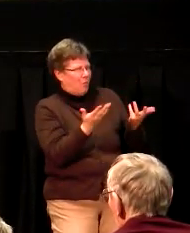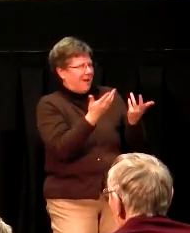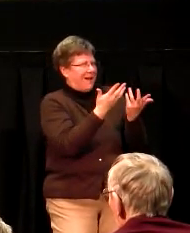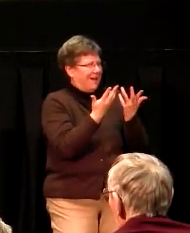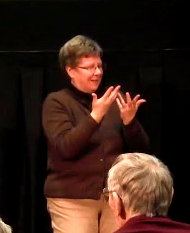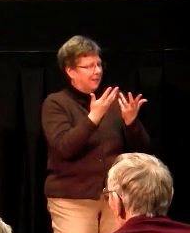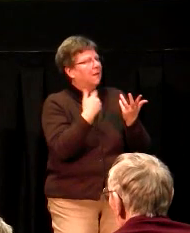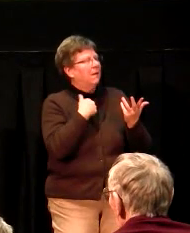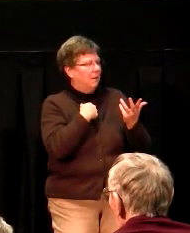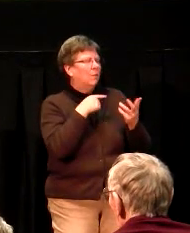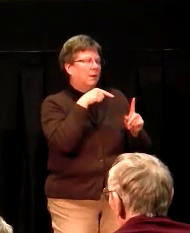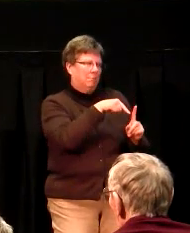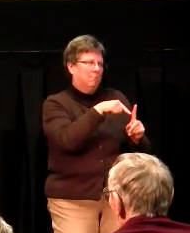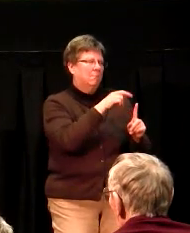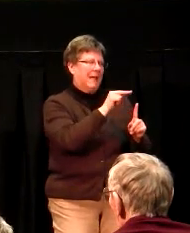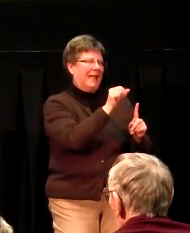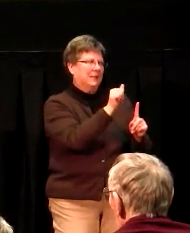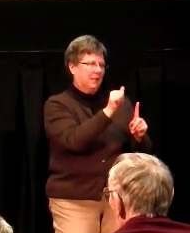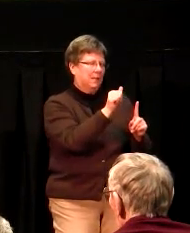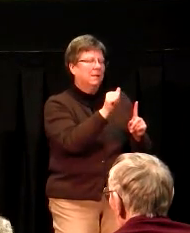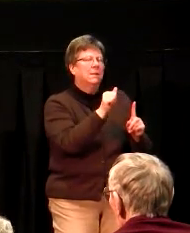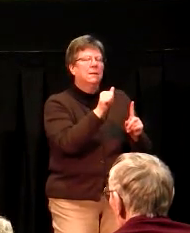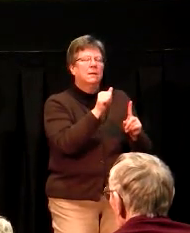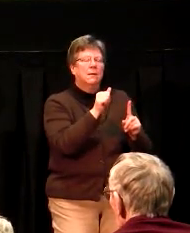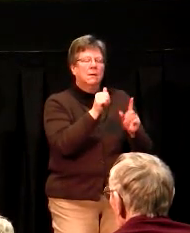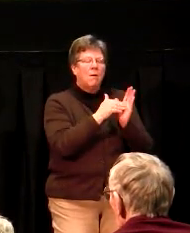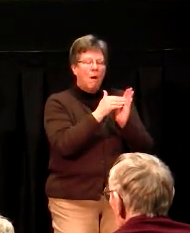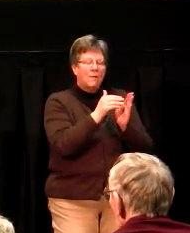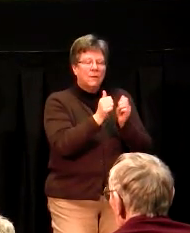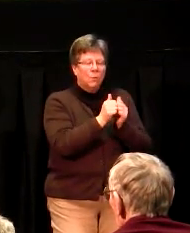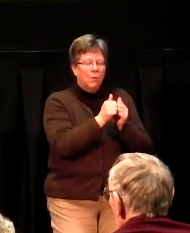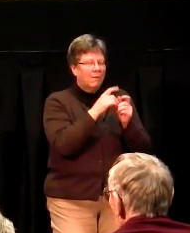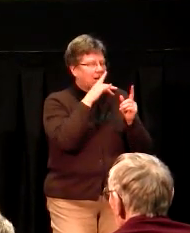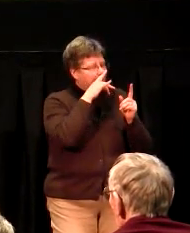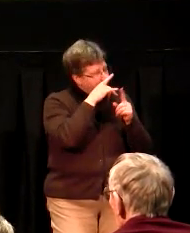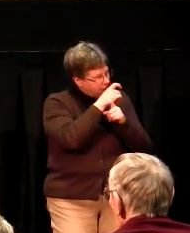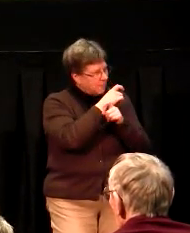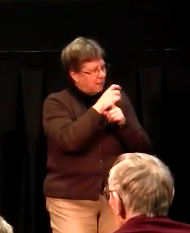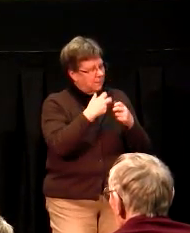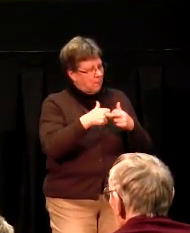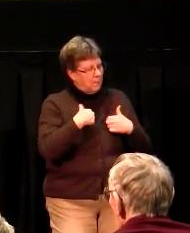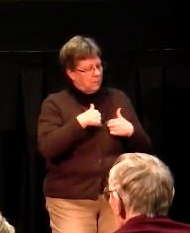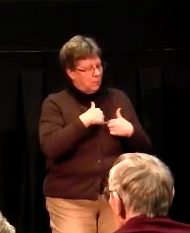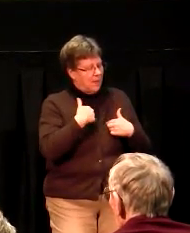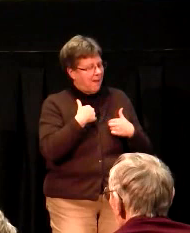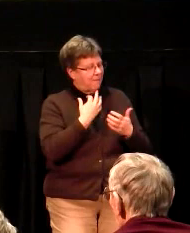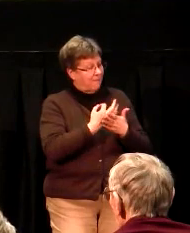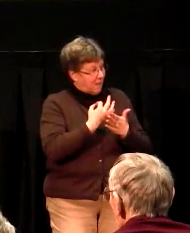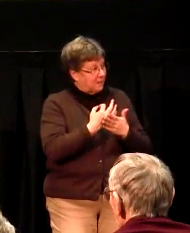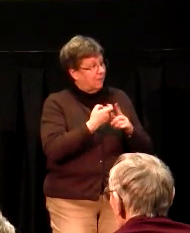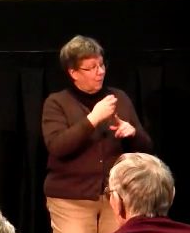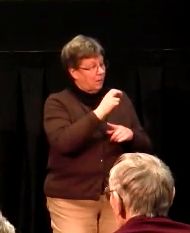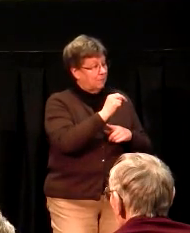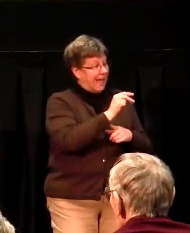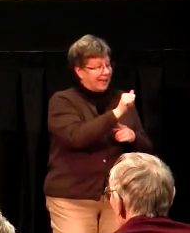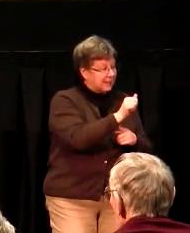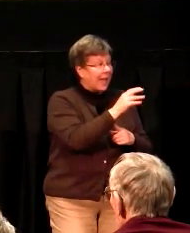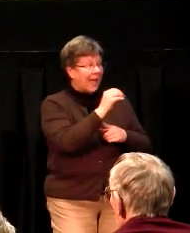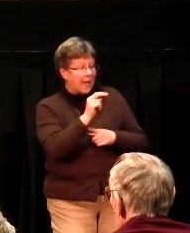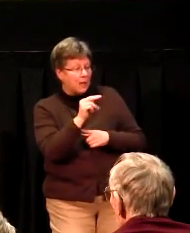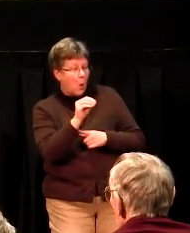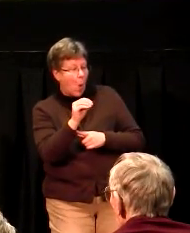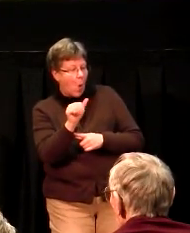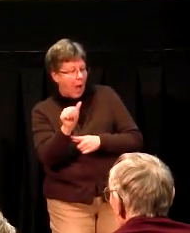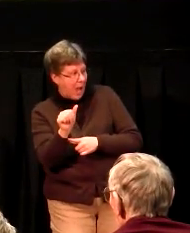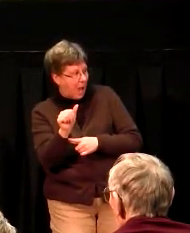especially, we go to NASA. And so quite often with complex problems, we have funding coming from NASA and NOAA to help